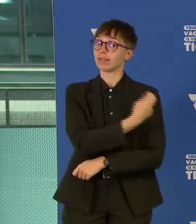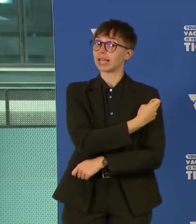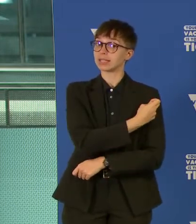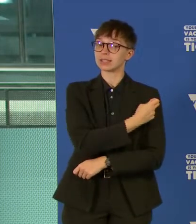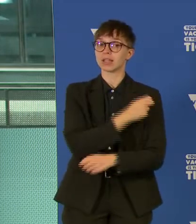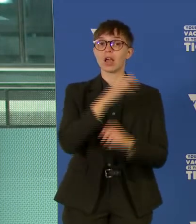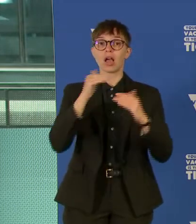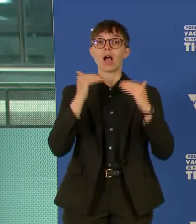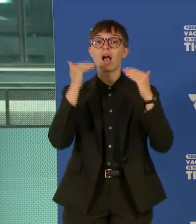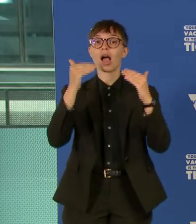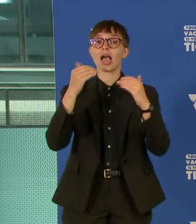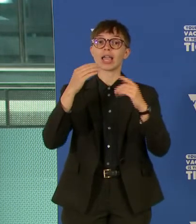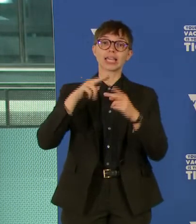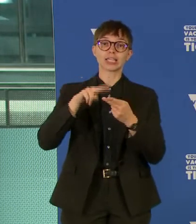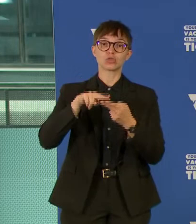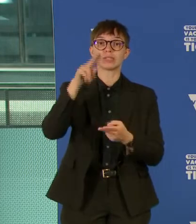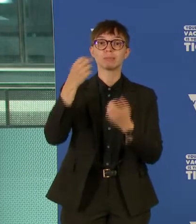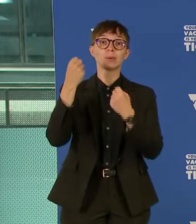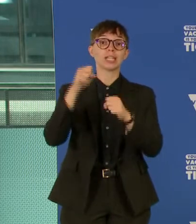Thanks very much.